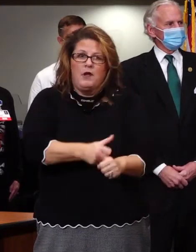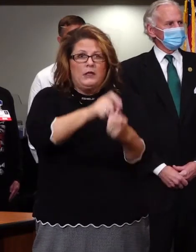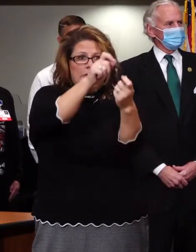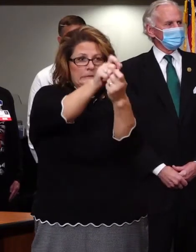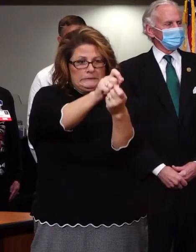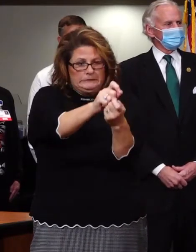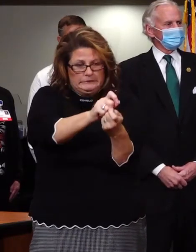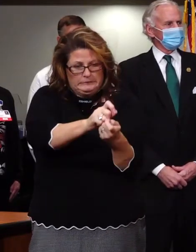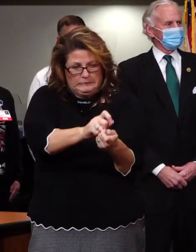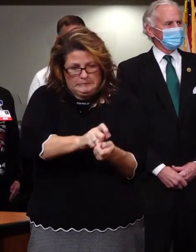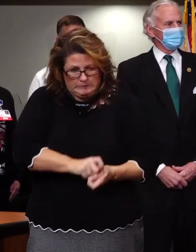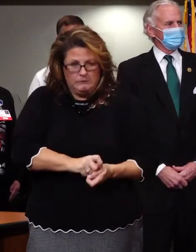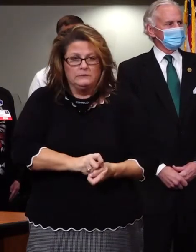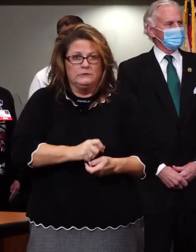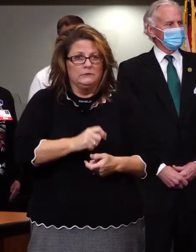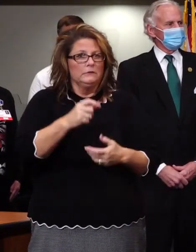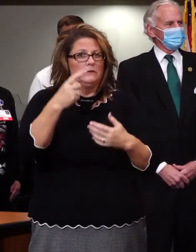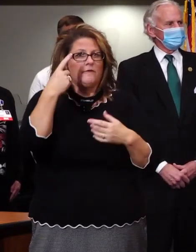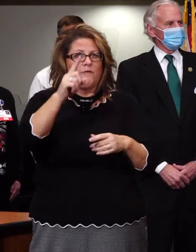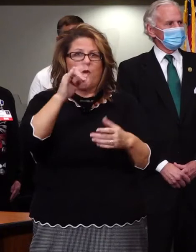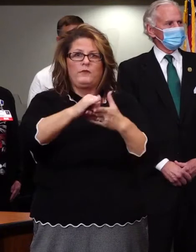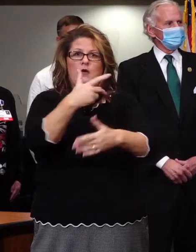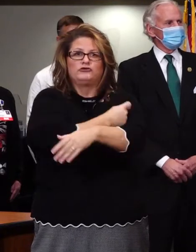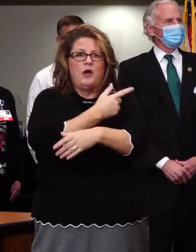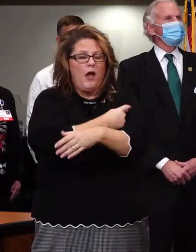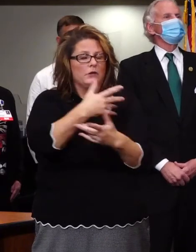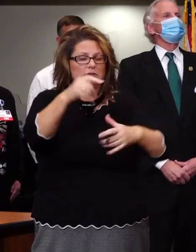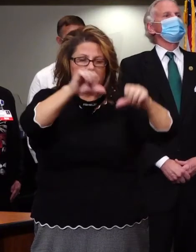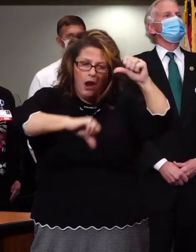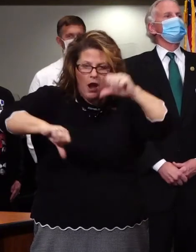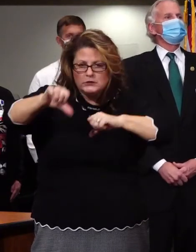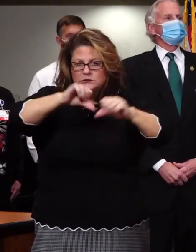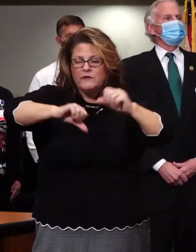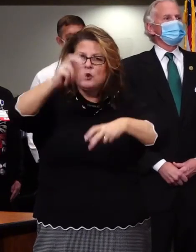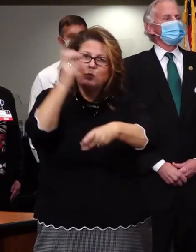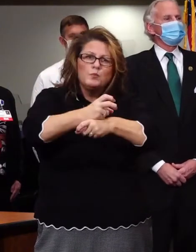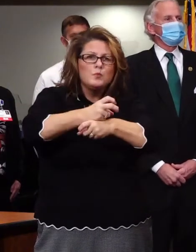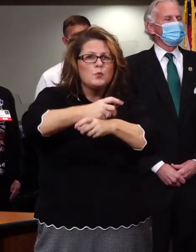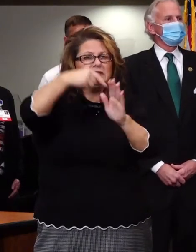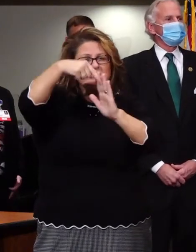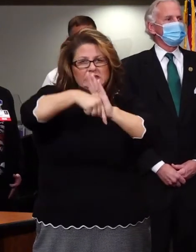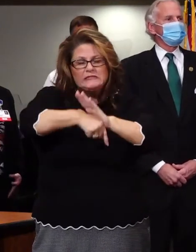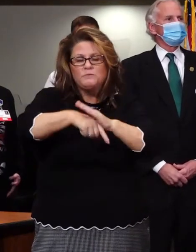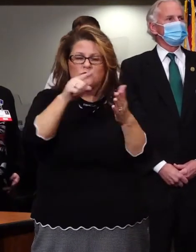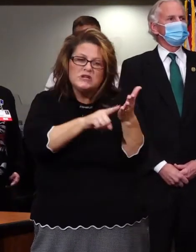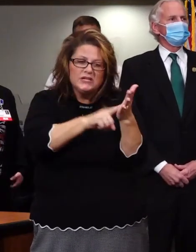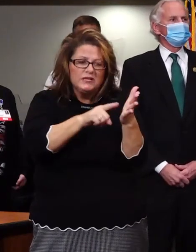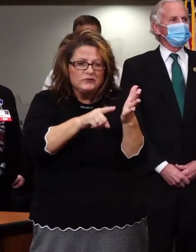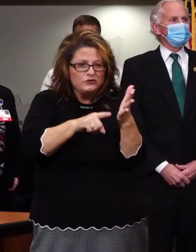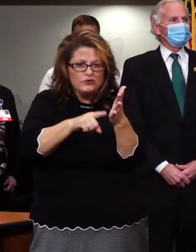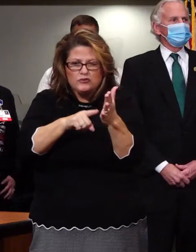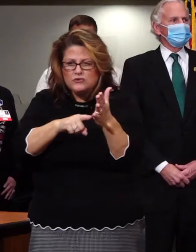COVID-19 vaccine. All vaccines are held to the same rigorous scientific trials, processes, and research before they can be